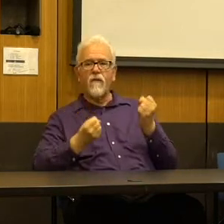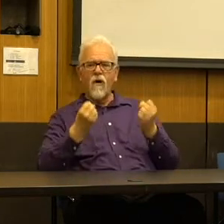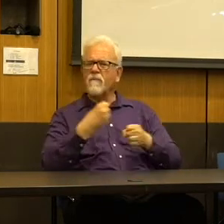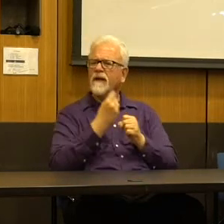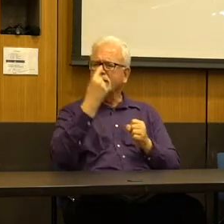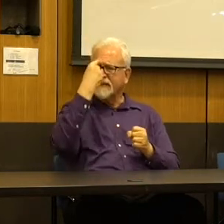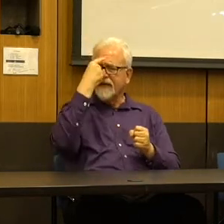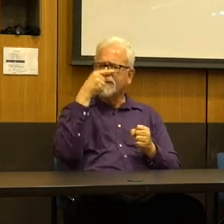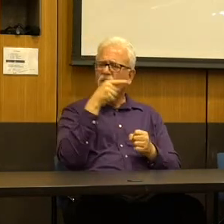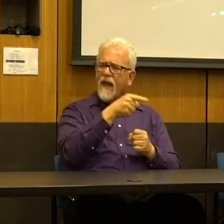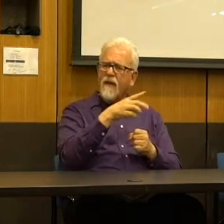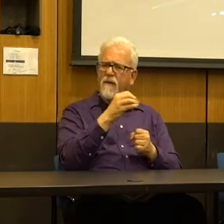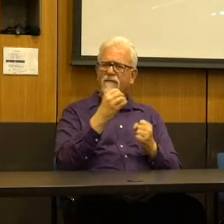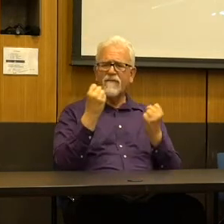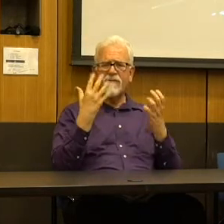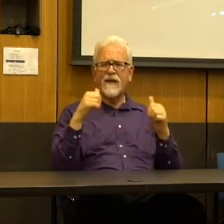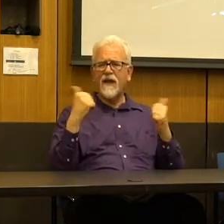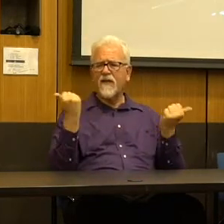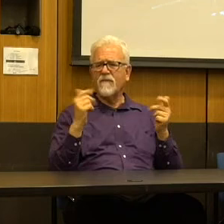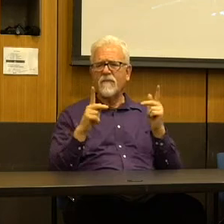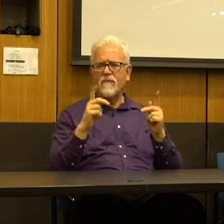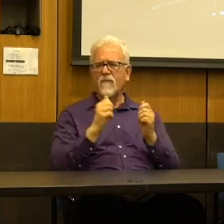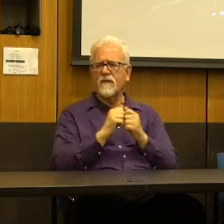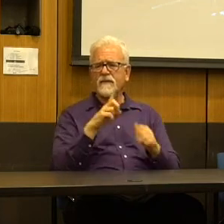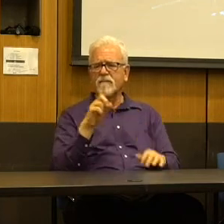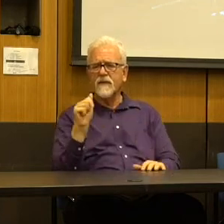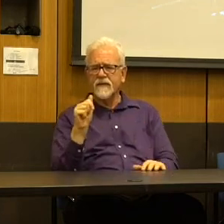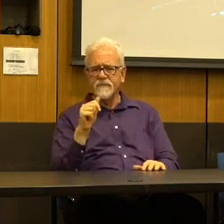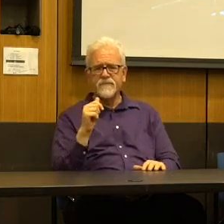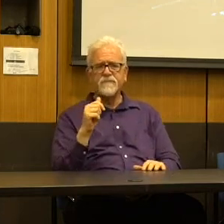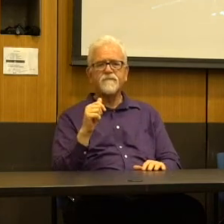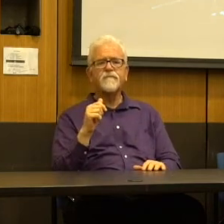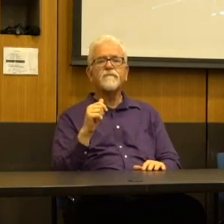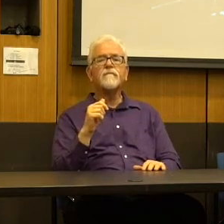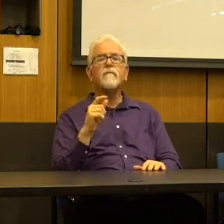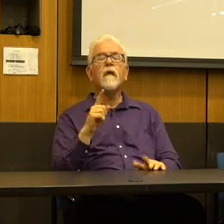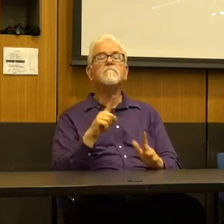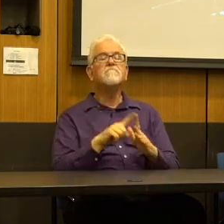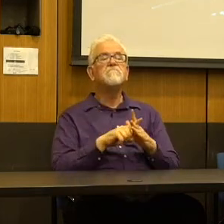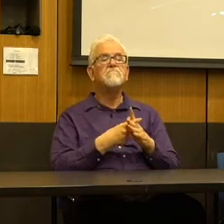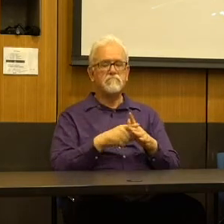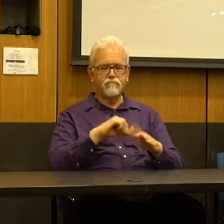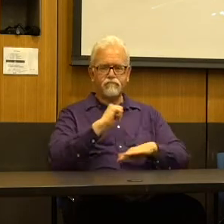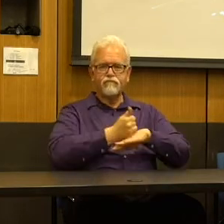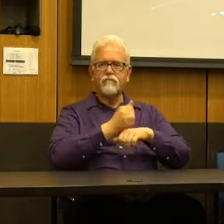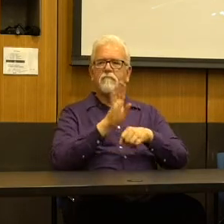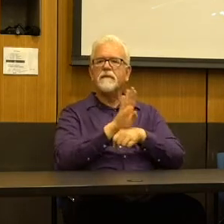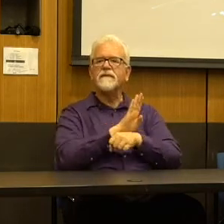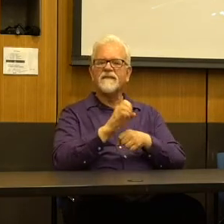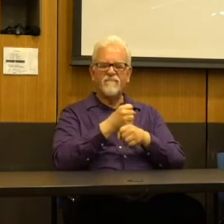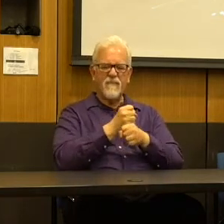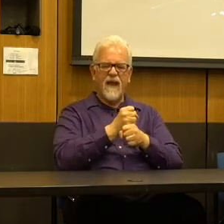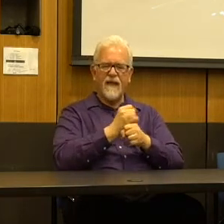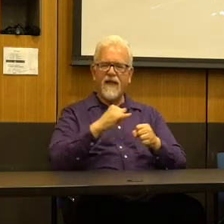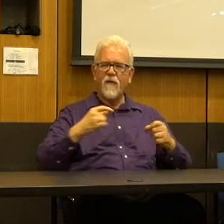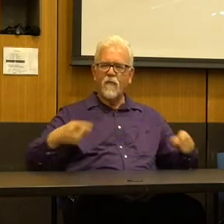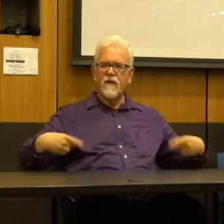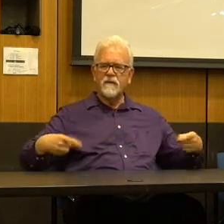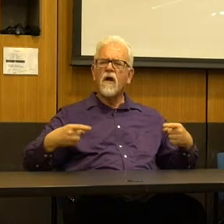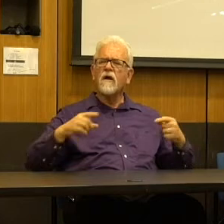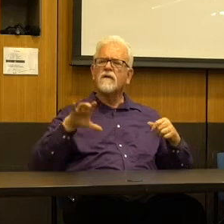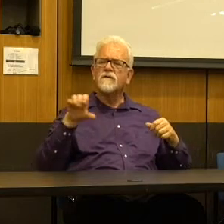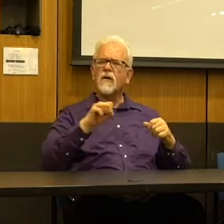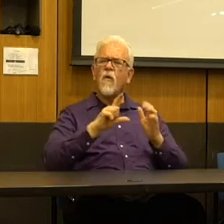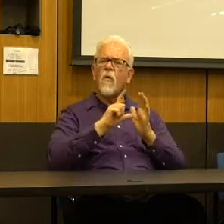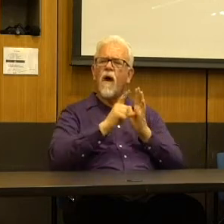other people. So when he goes into business creating this wheelchair, it took a while for the wheelchair, the